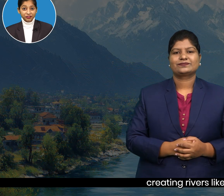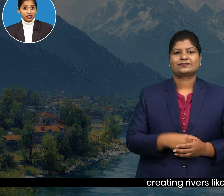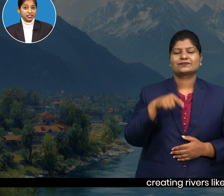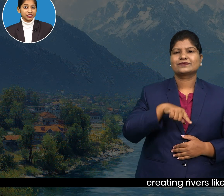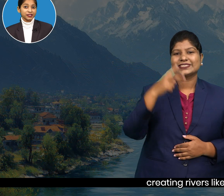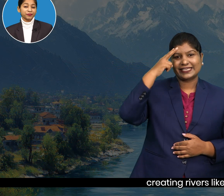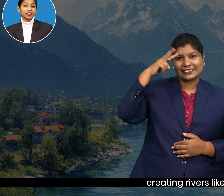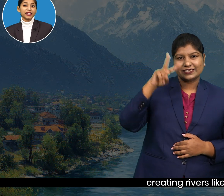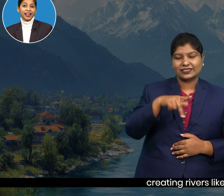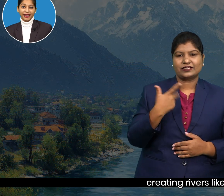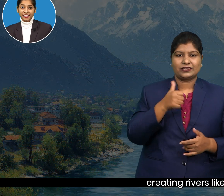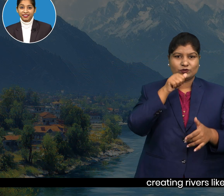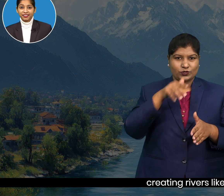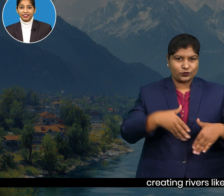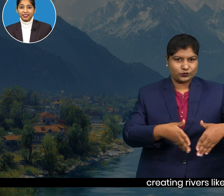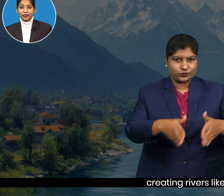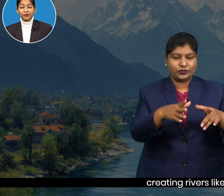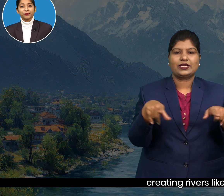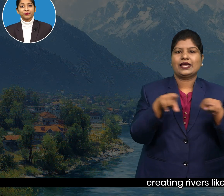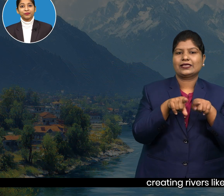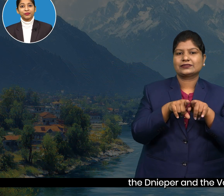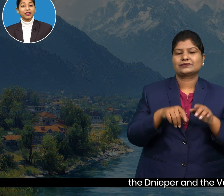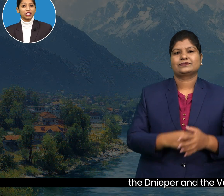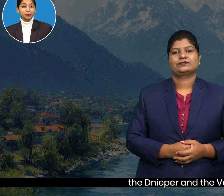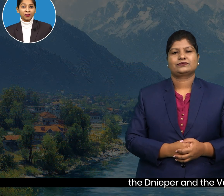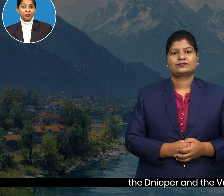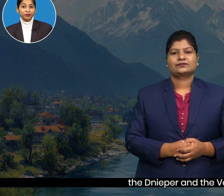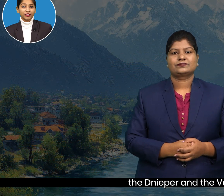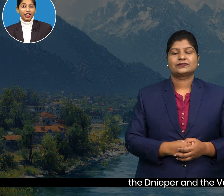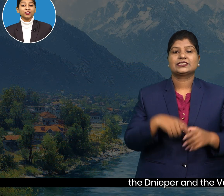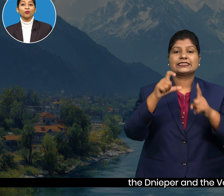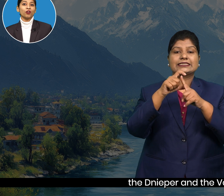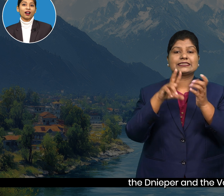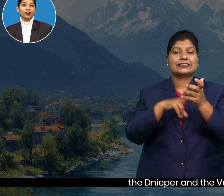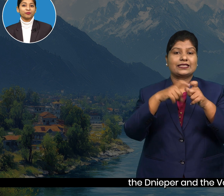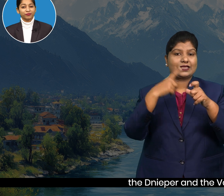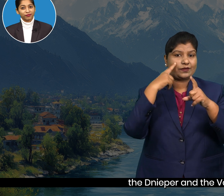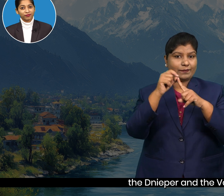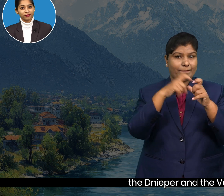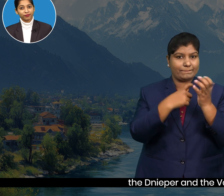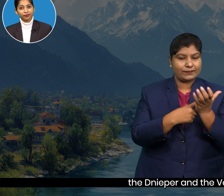creating rivers like the Dnieper and the Volga.